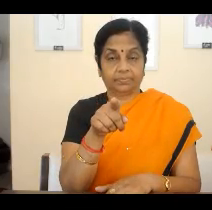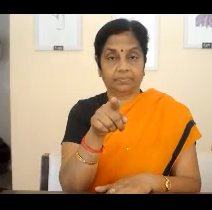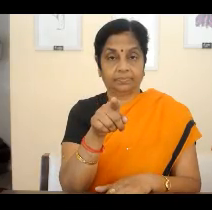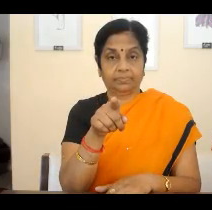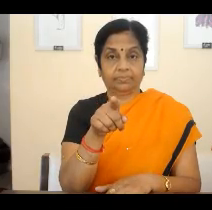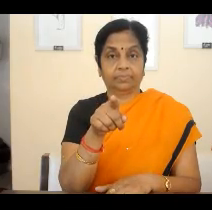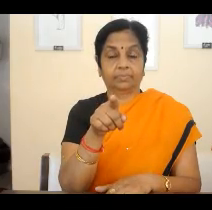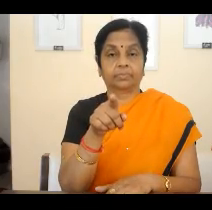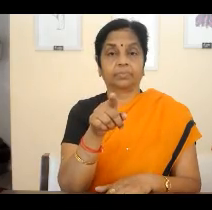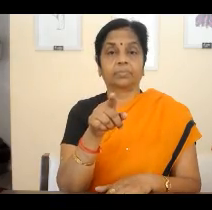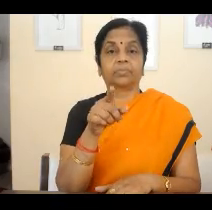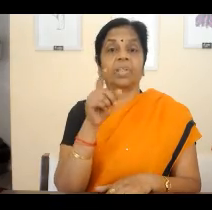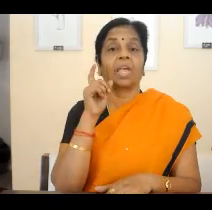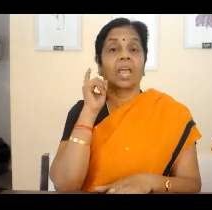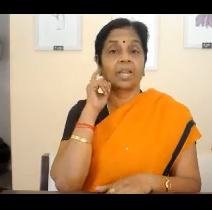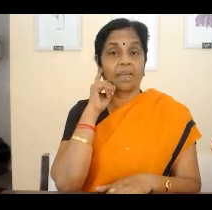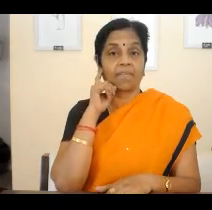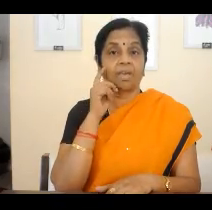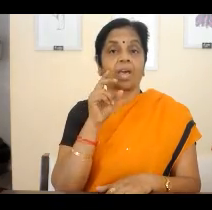with the term deafness